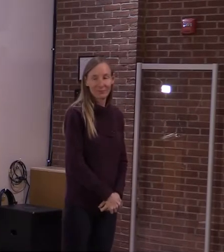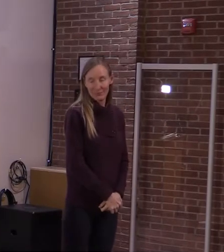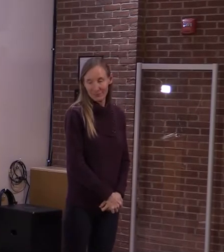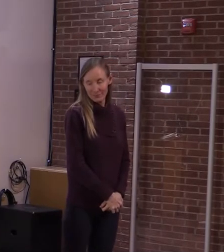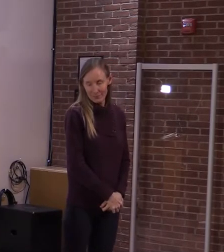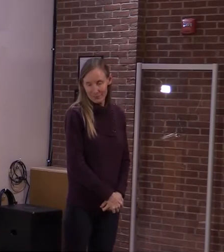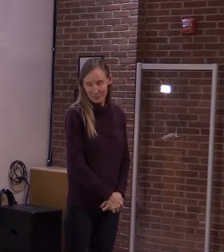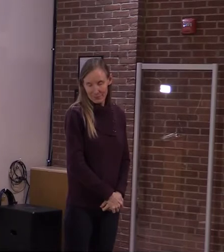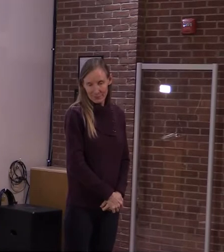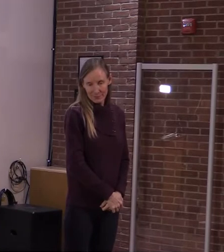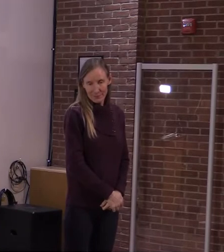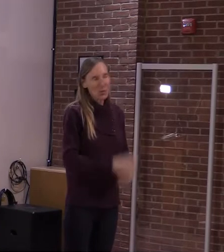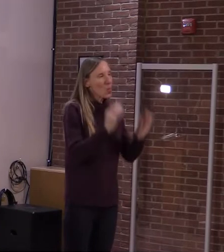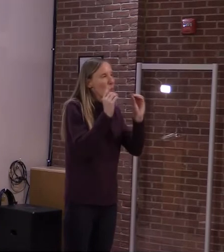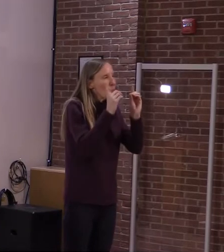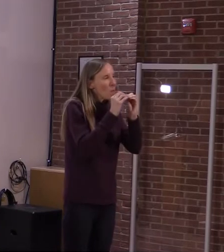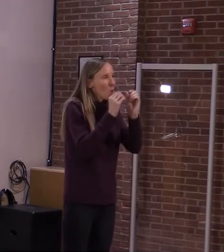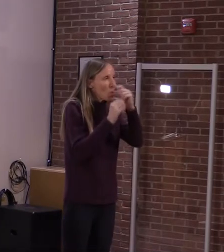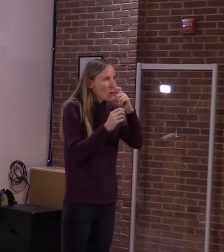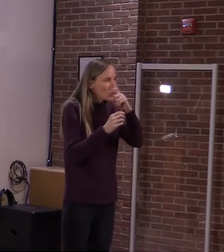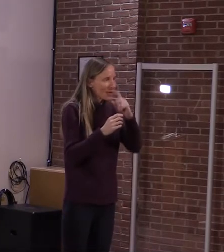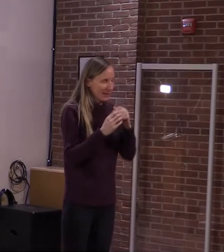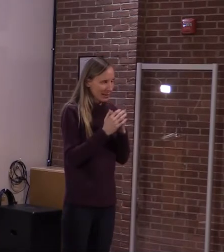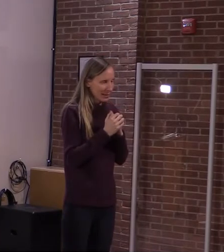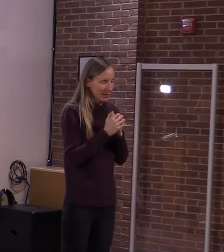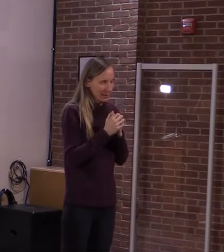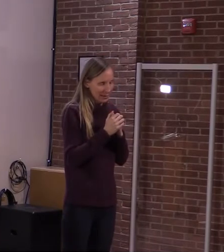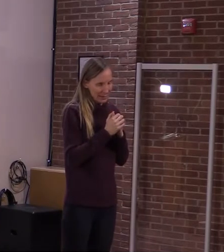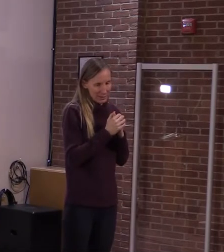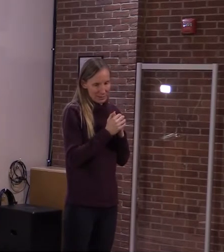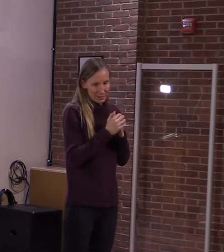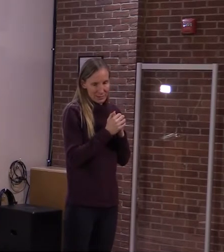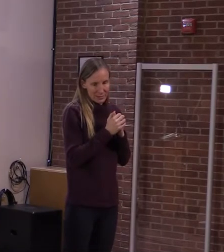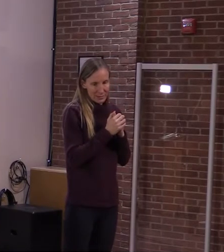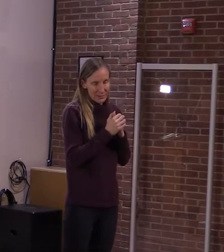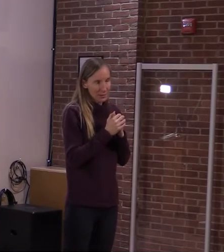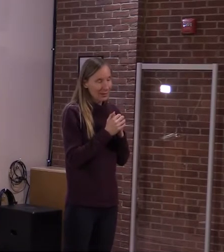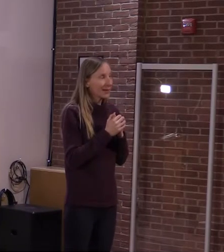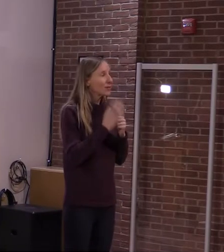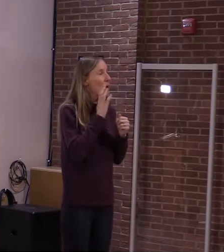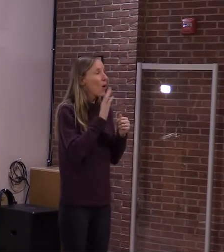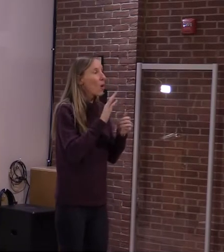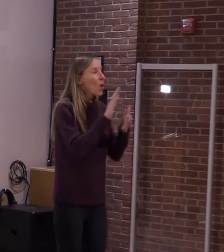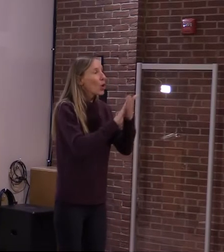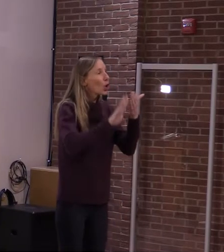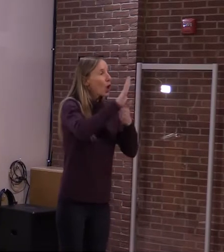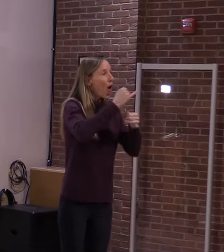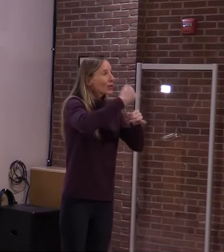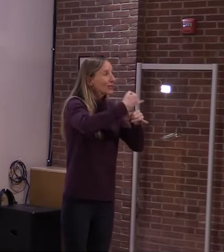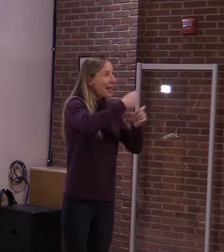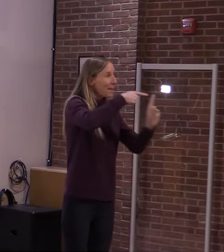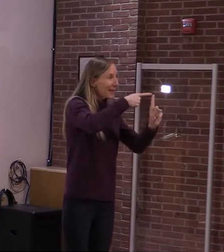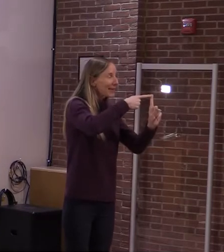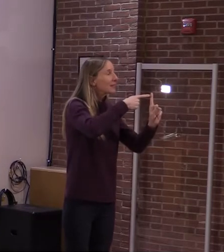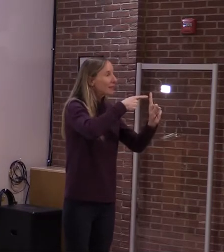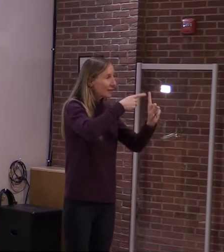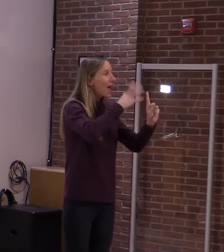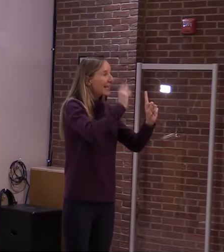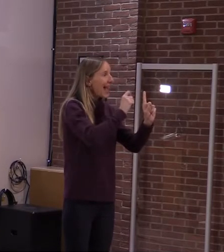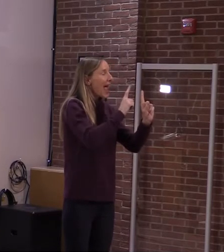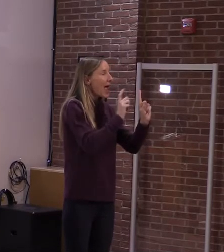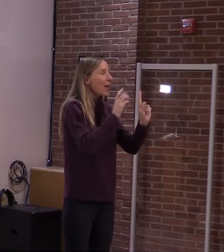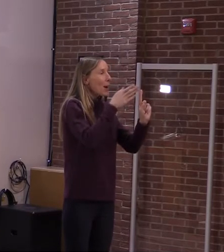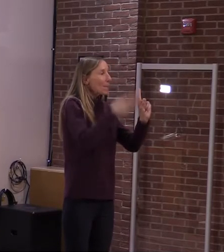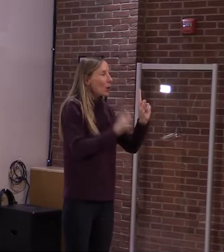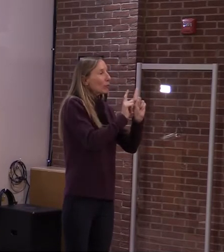And are there any kind of on-campus or within walking distance clinics planned on college campuses? I mean,